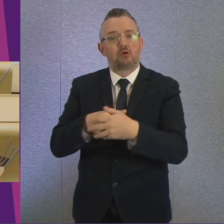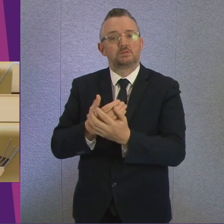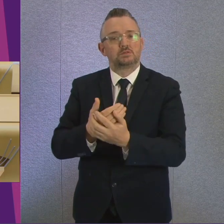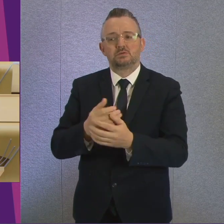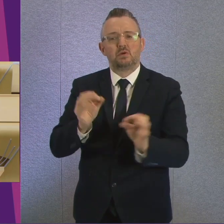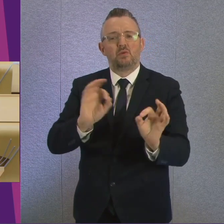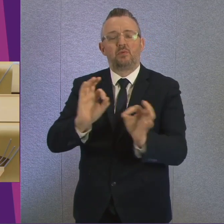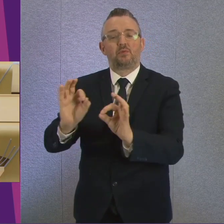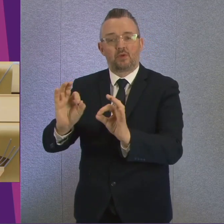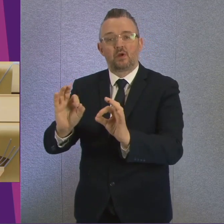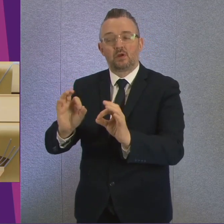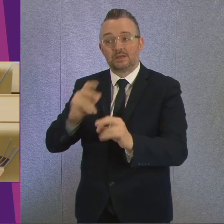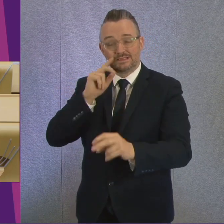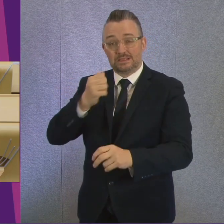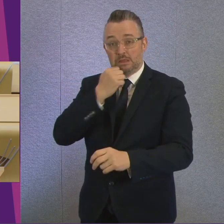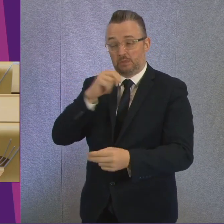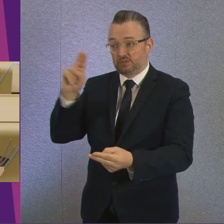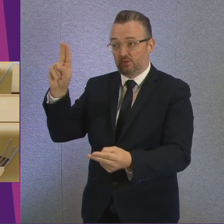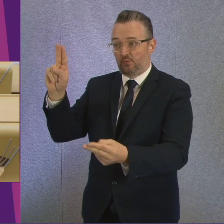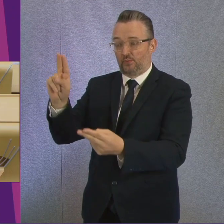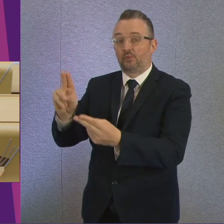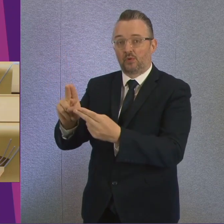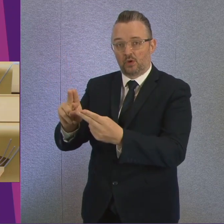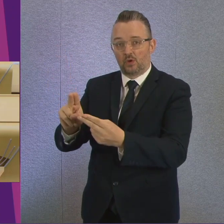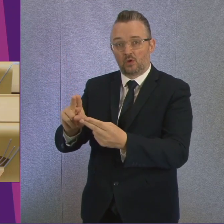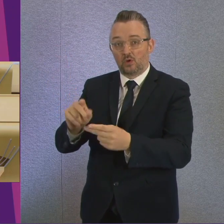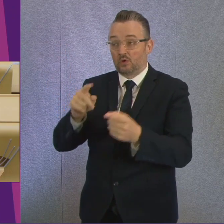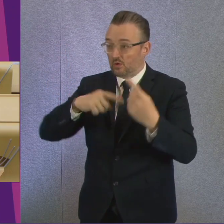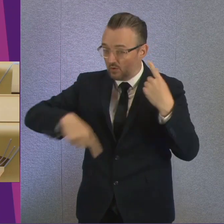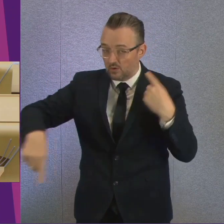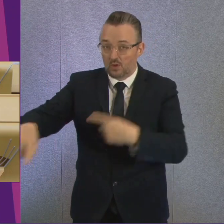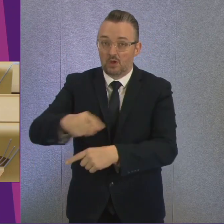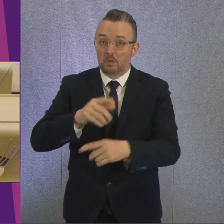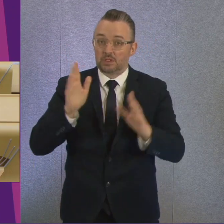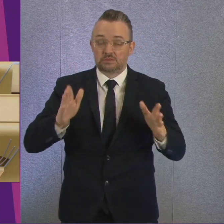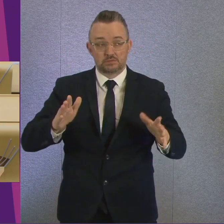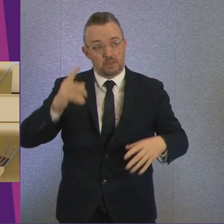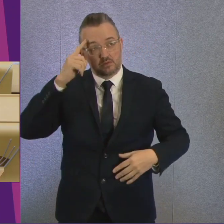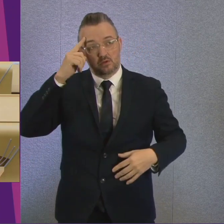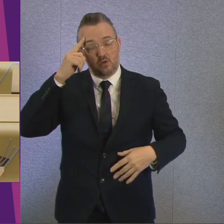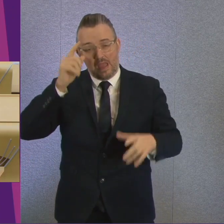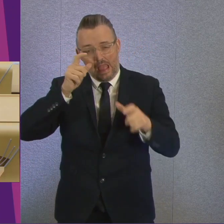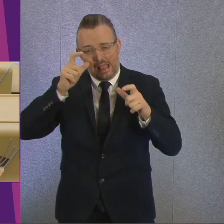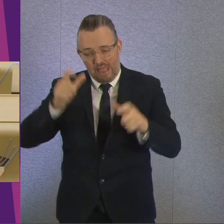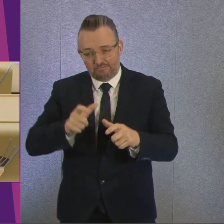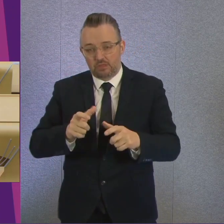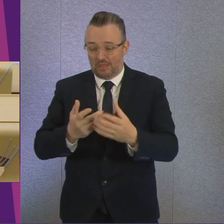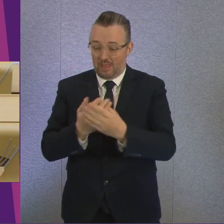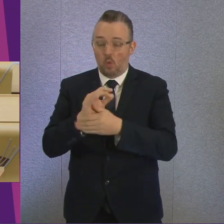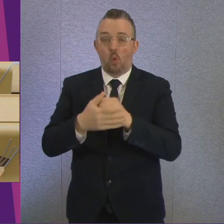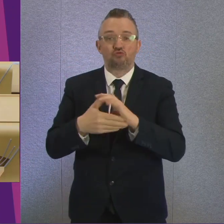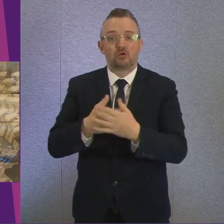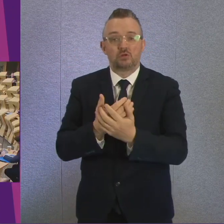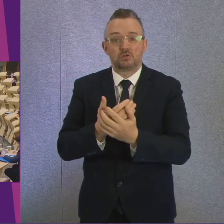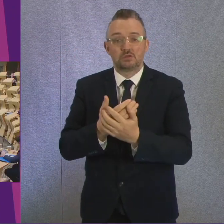is should be a spur to us all to continue to pay attention to that really important public health message about washing our